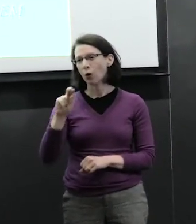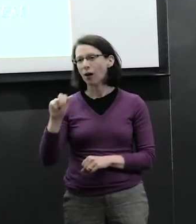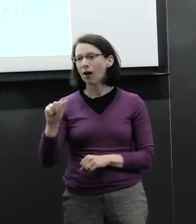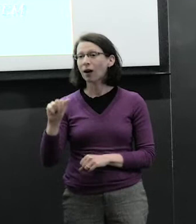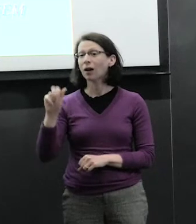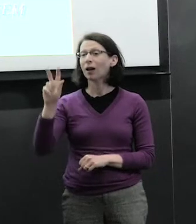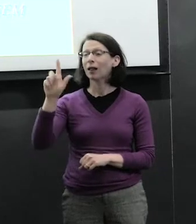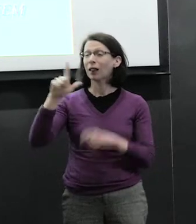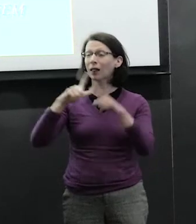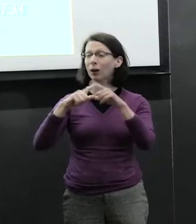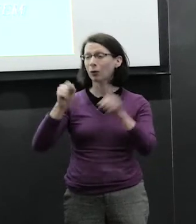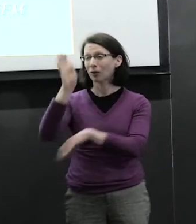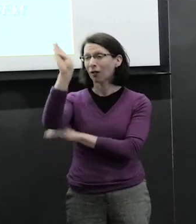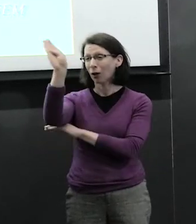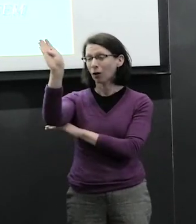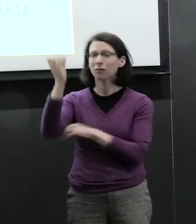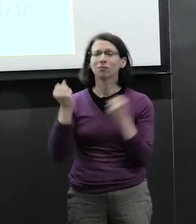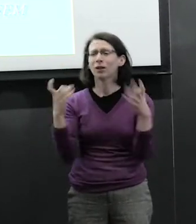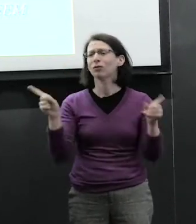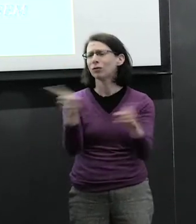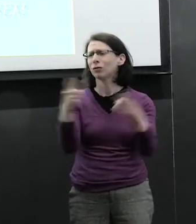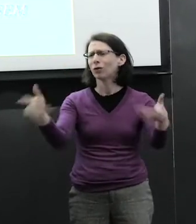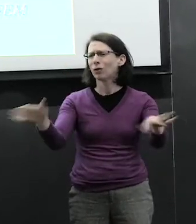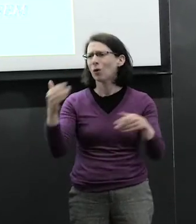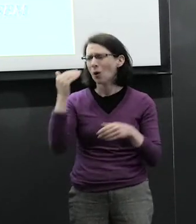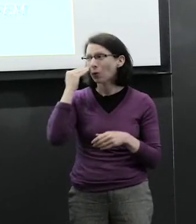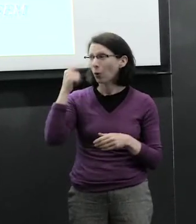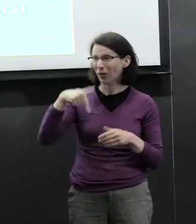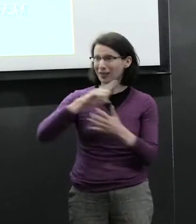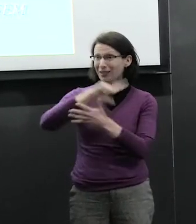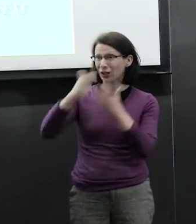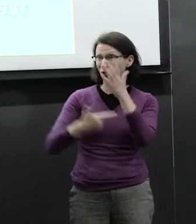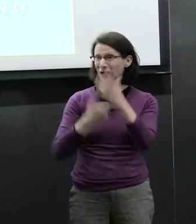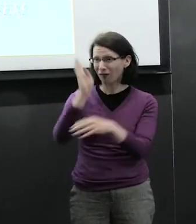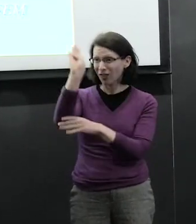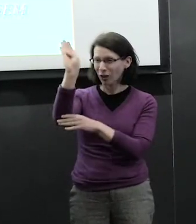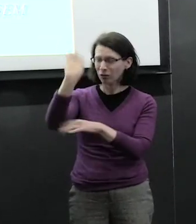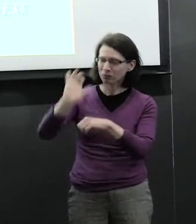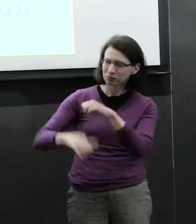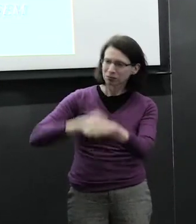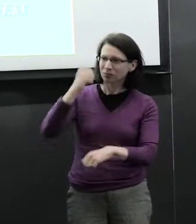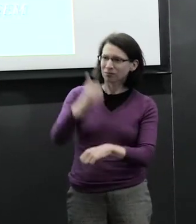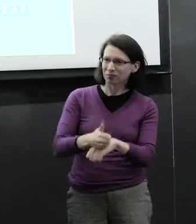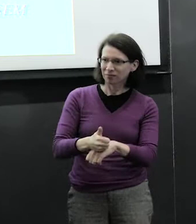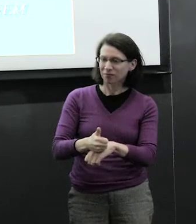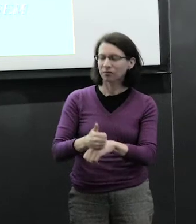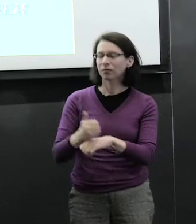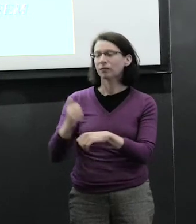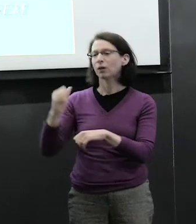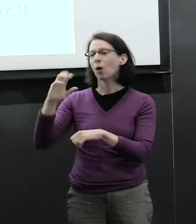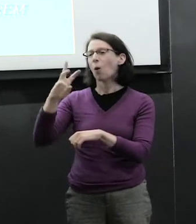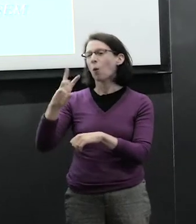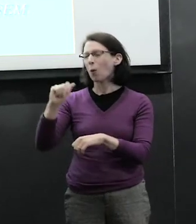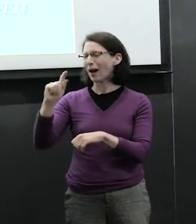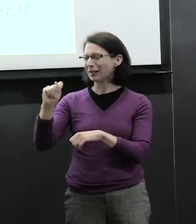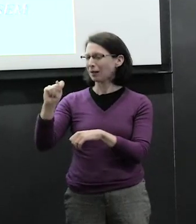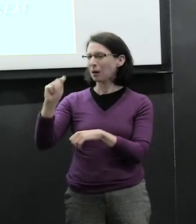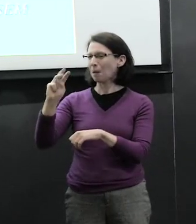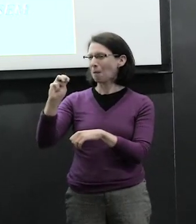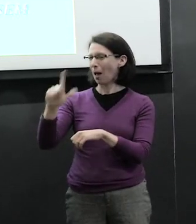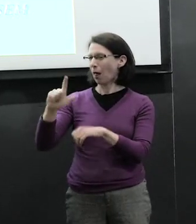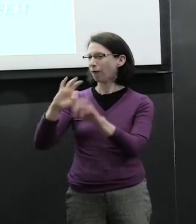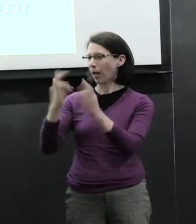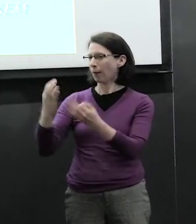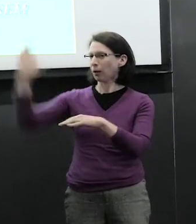Linguistics. As many of you know, the Whatmough Lectures were established by a gift of the Whatmough family,